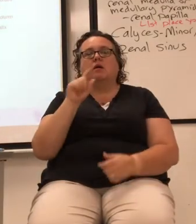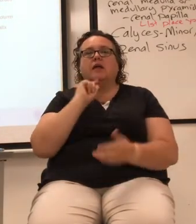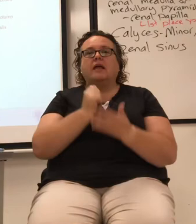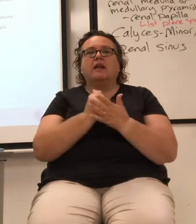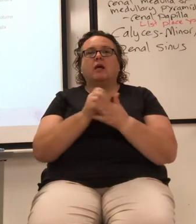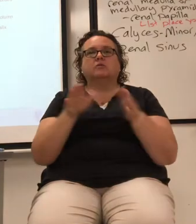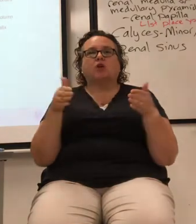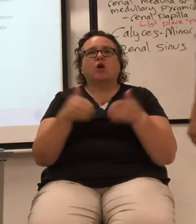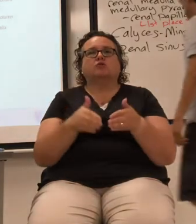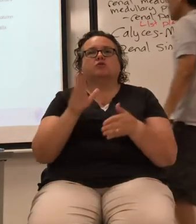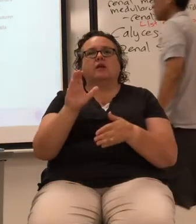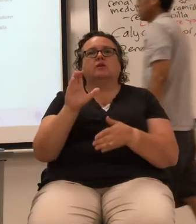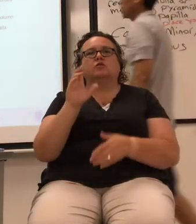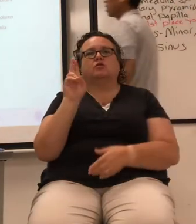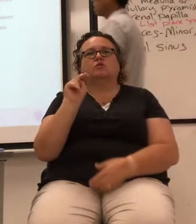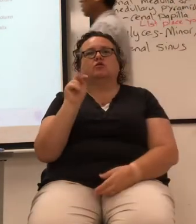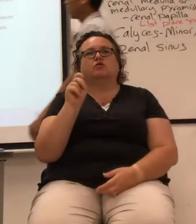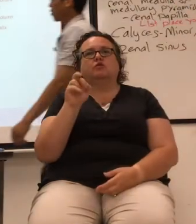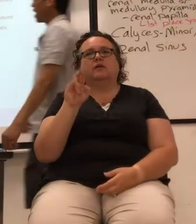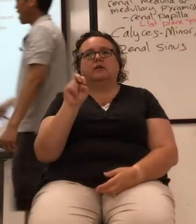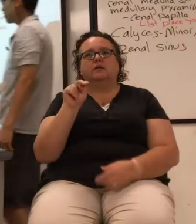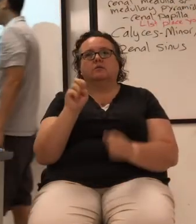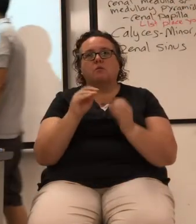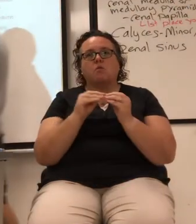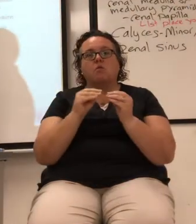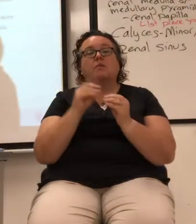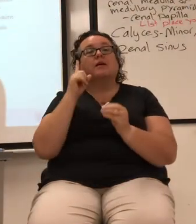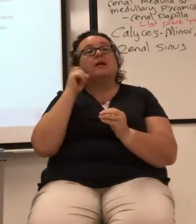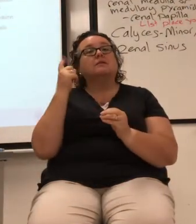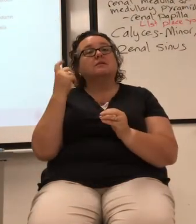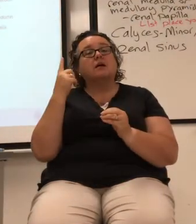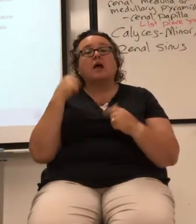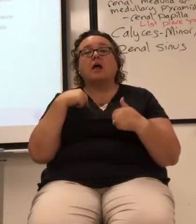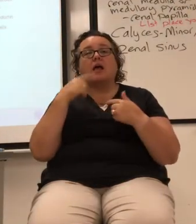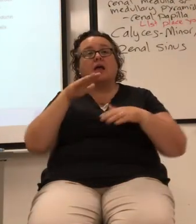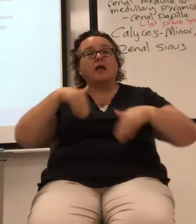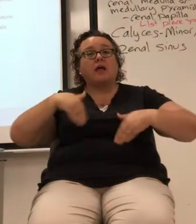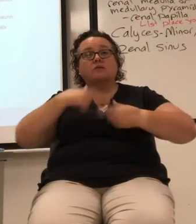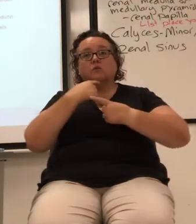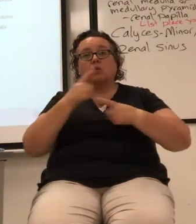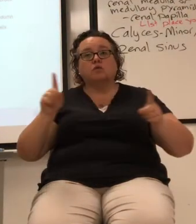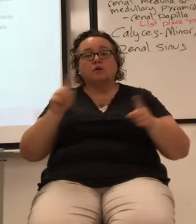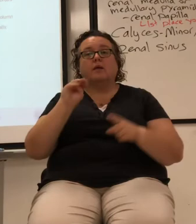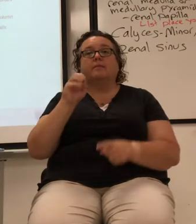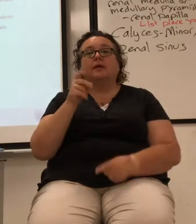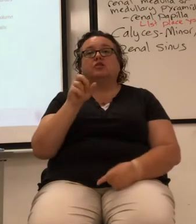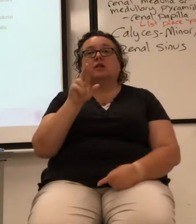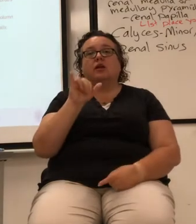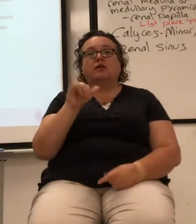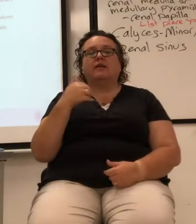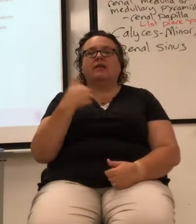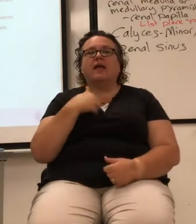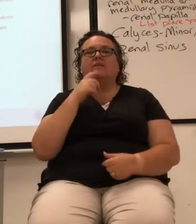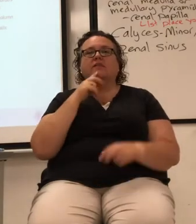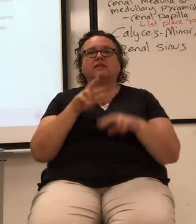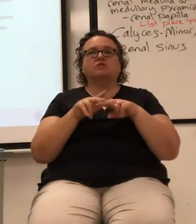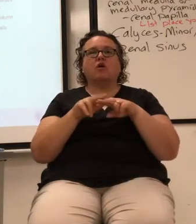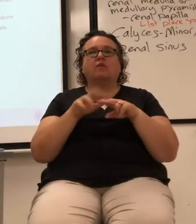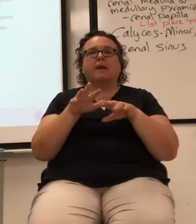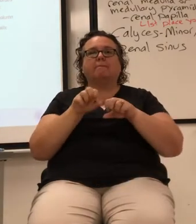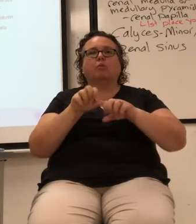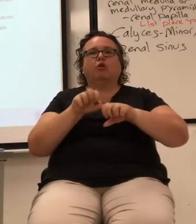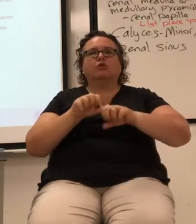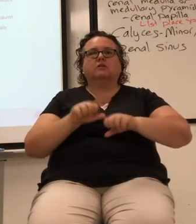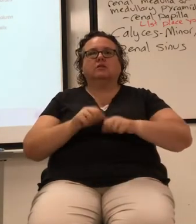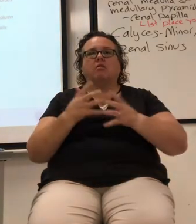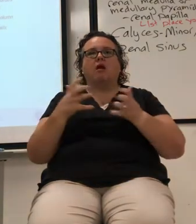the urine more, because what happens is the medullary pyramids, they have this salt gradient that pulls a lot of